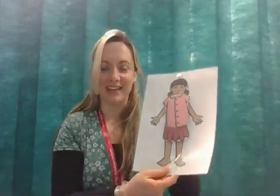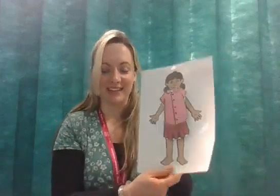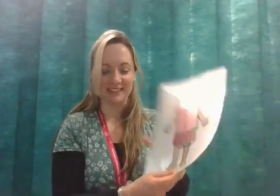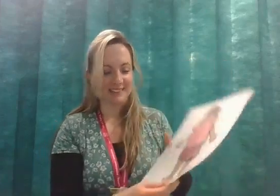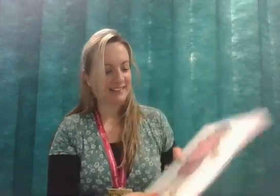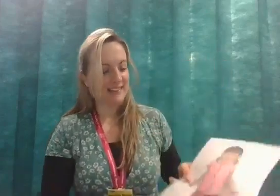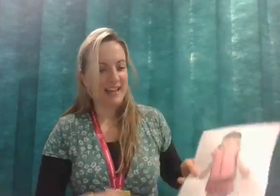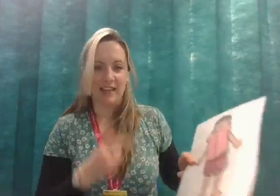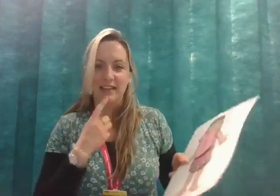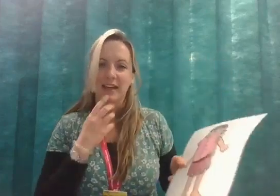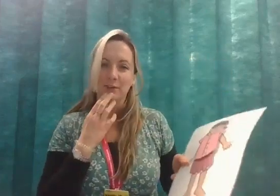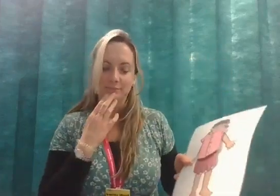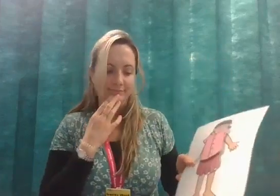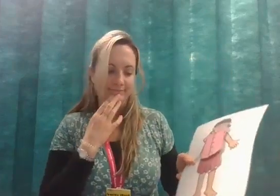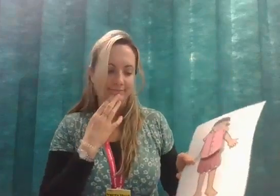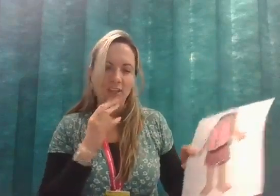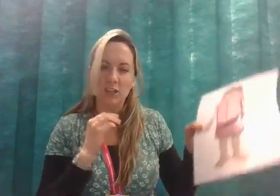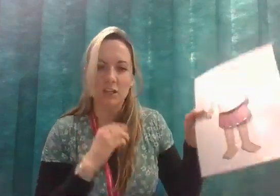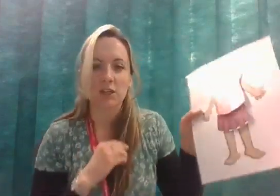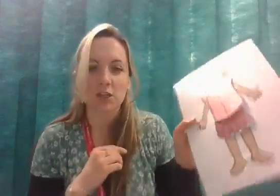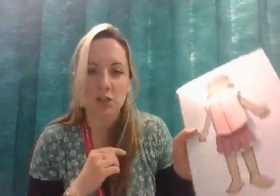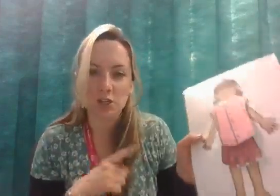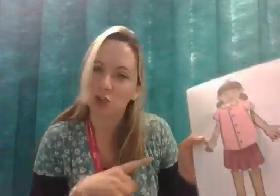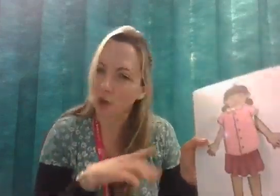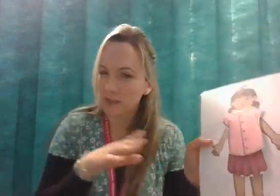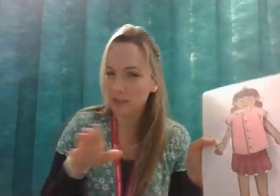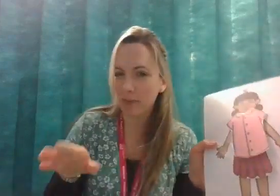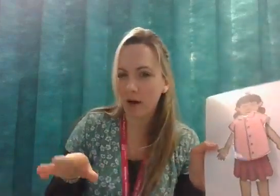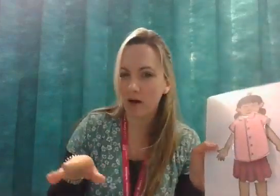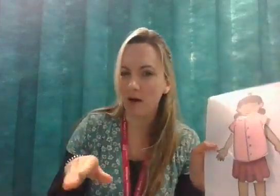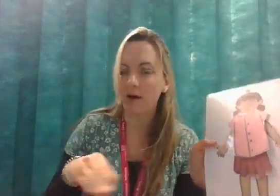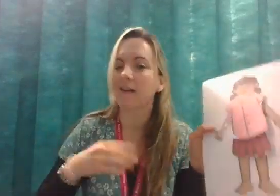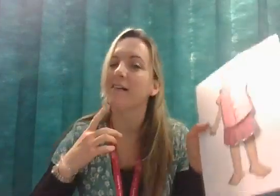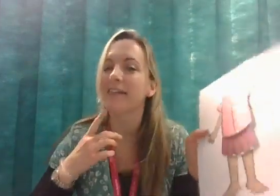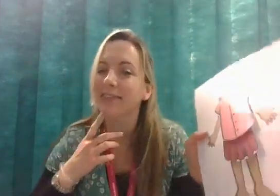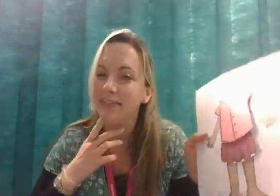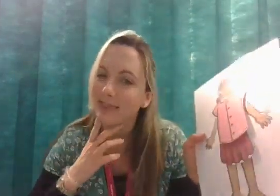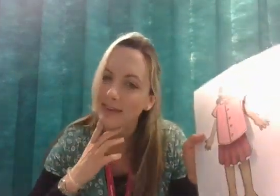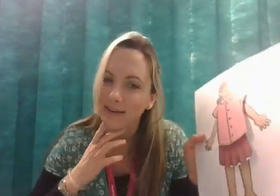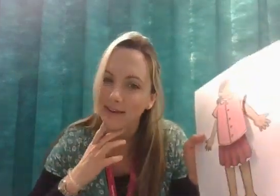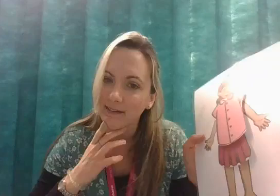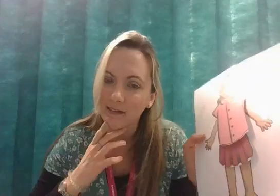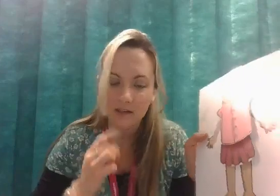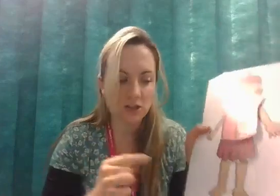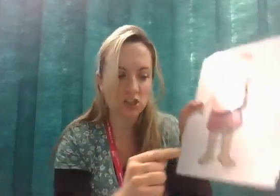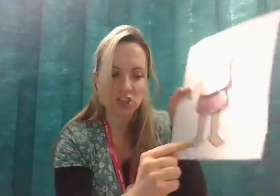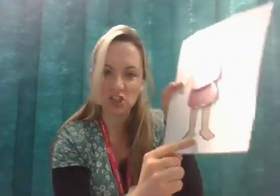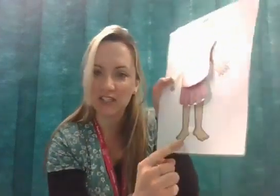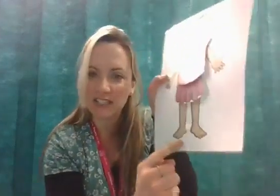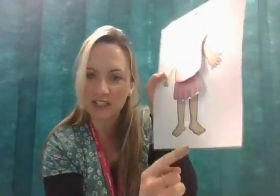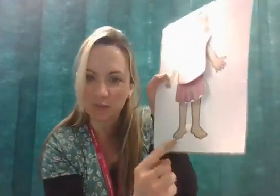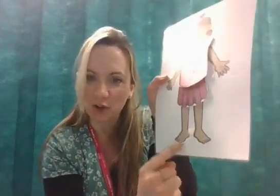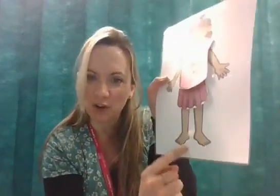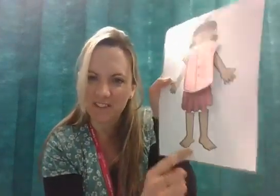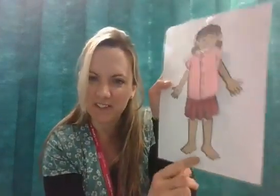Okay. Now, she's going to the park. I think she needs something on her